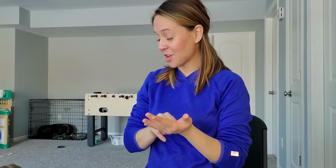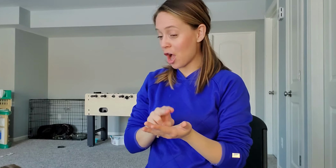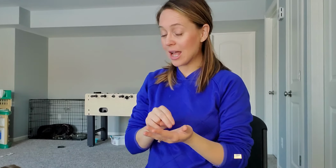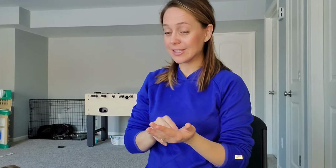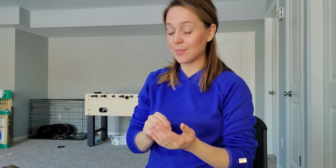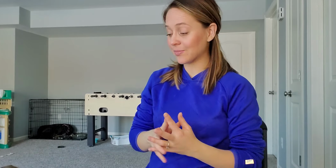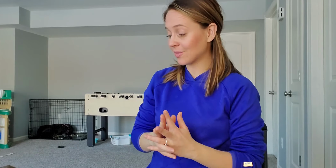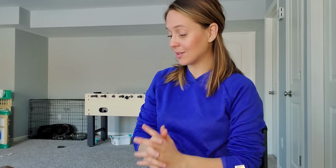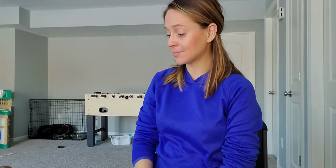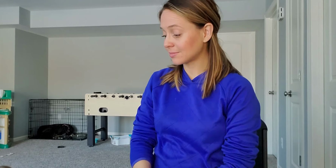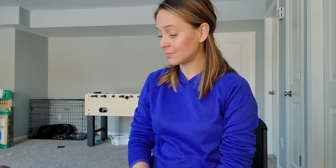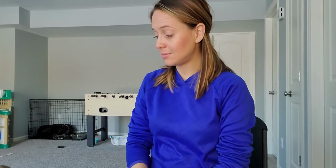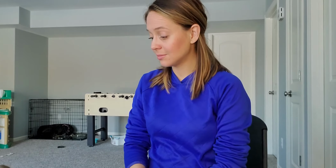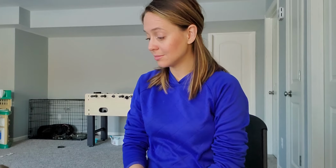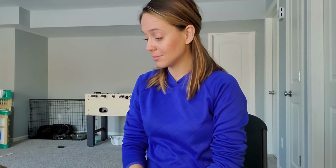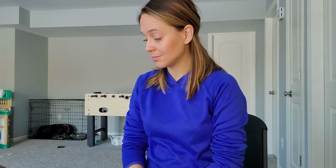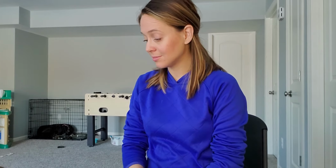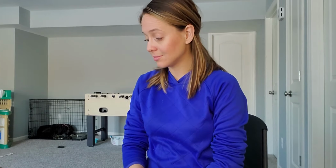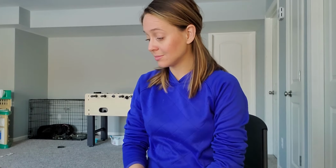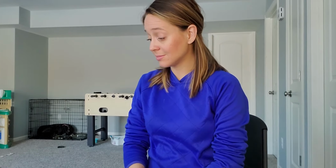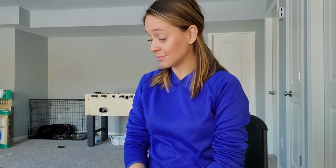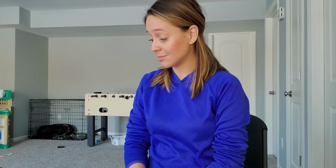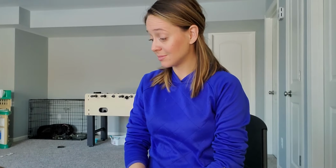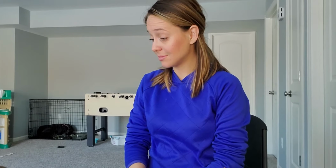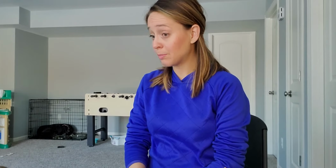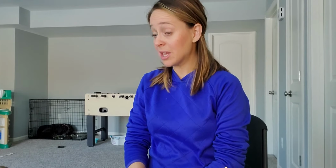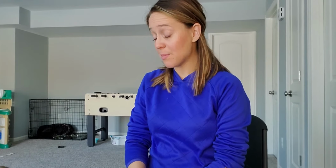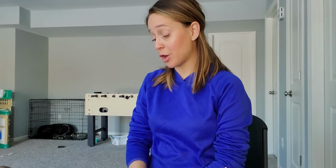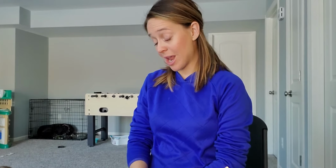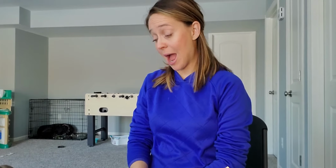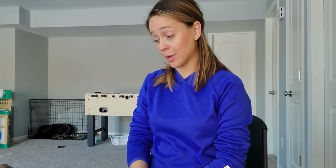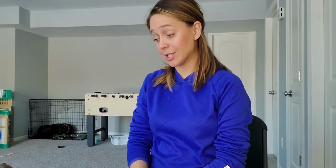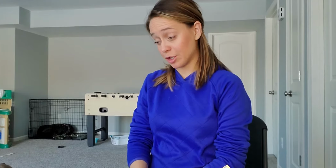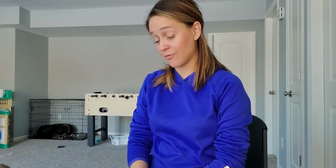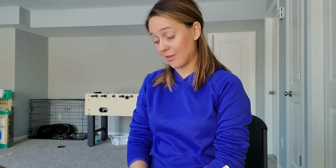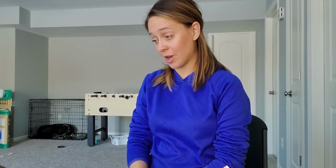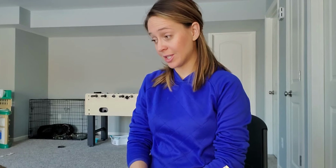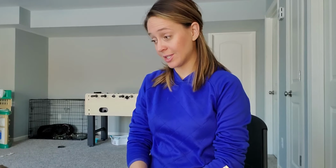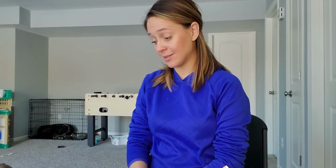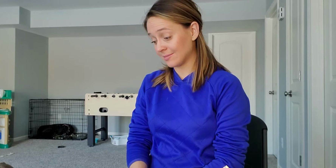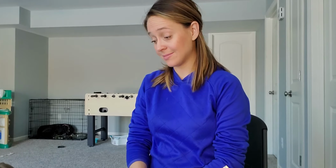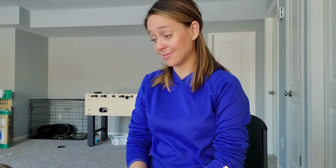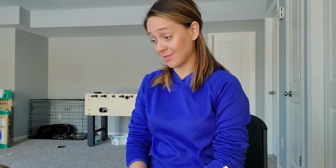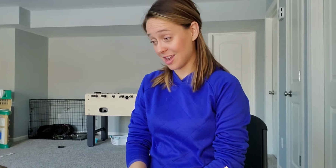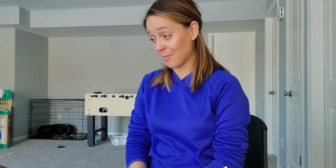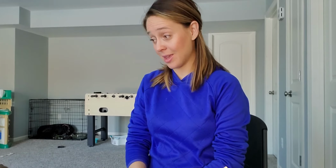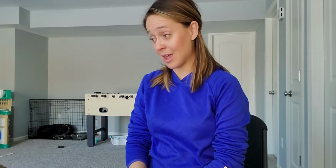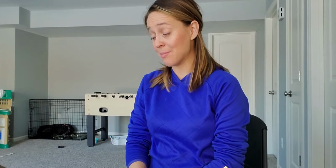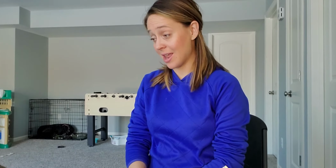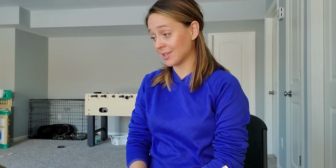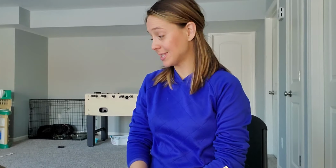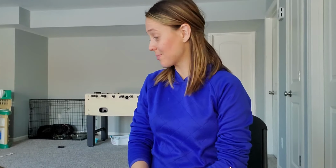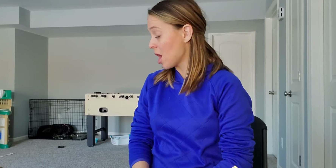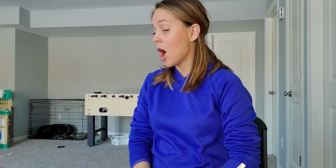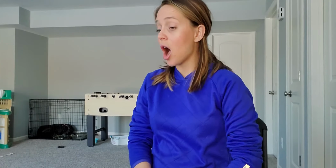Keep hitting. Awesome. No, peanut butter and apples. Peanut butter and apples is your favorite. Yummy. And bananas.